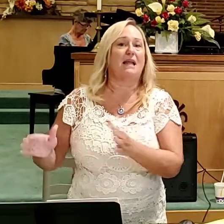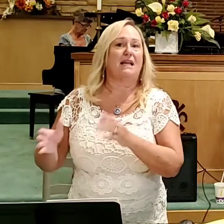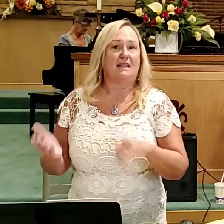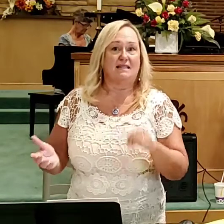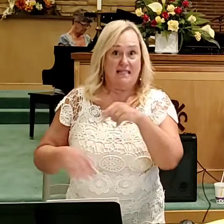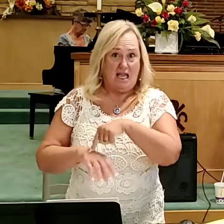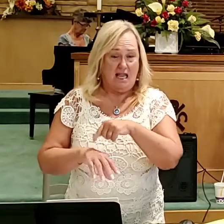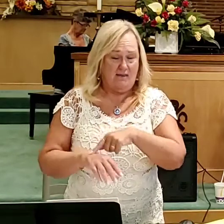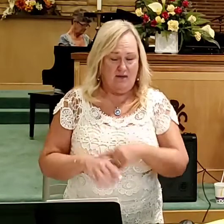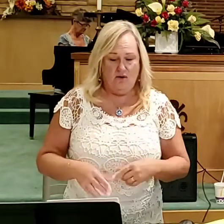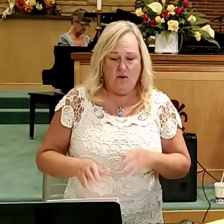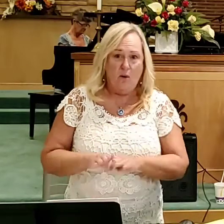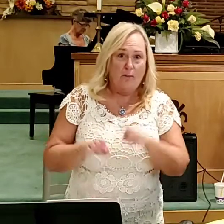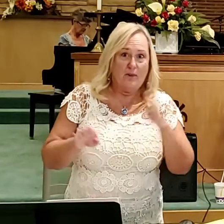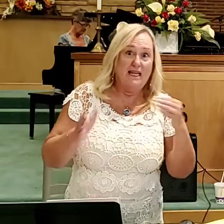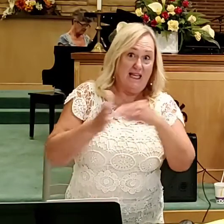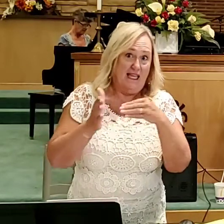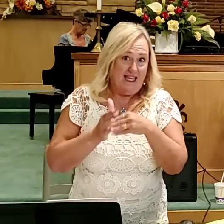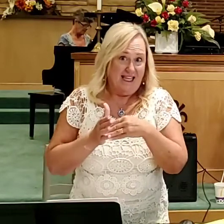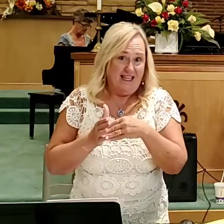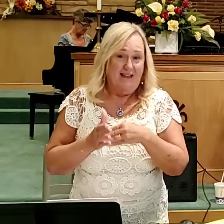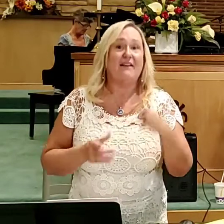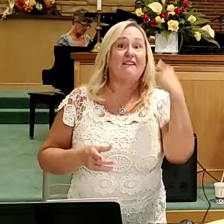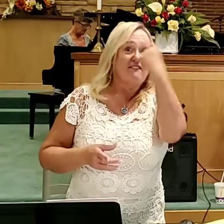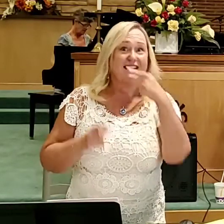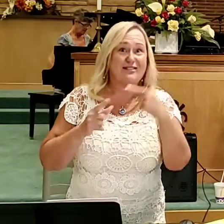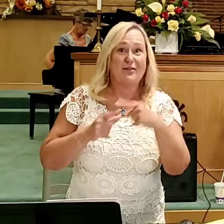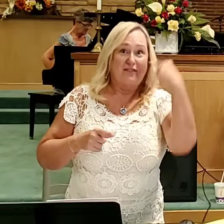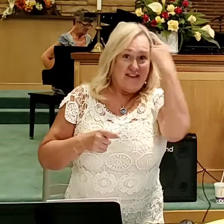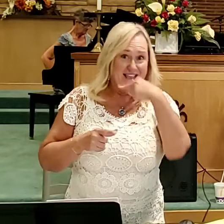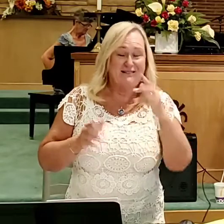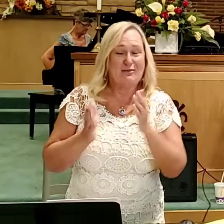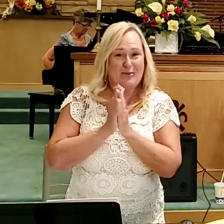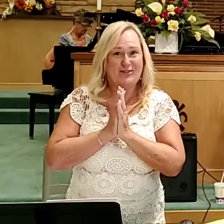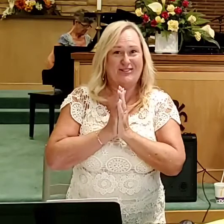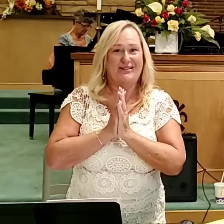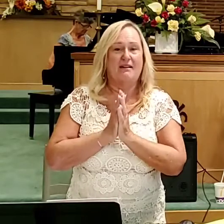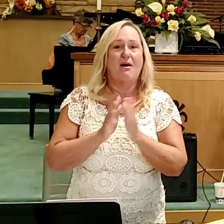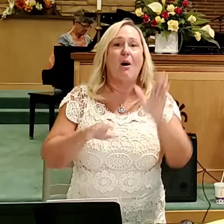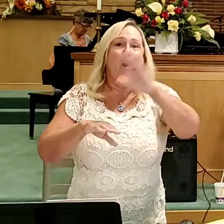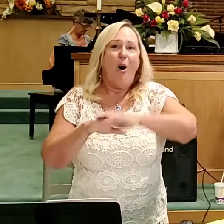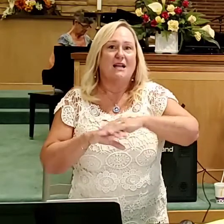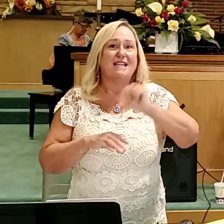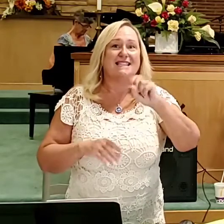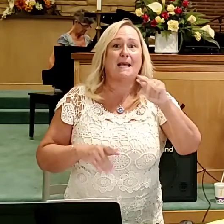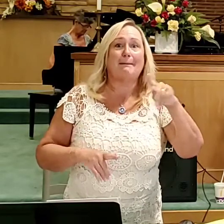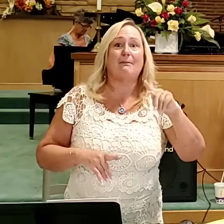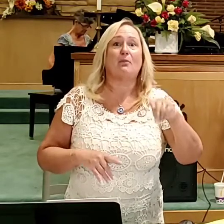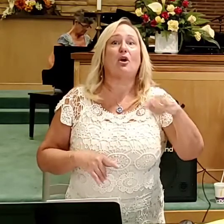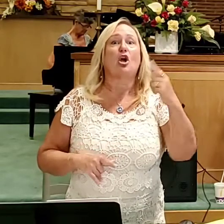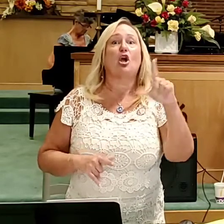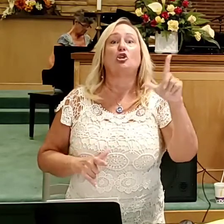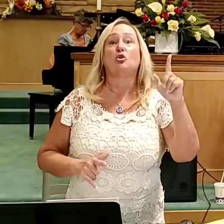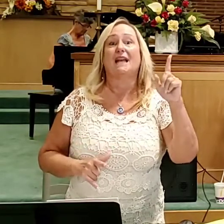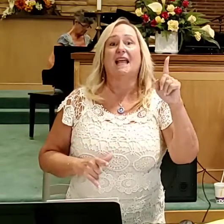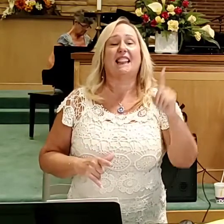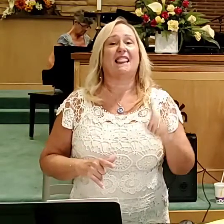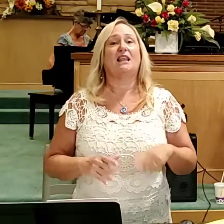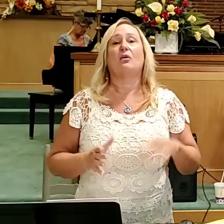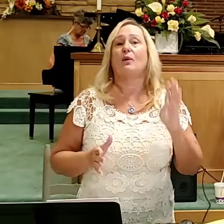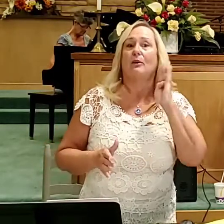time to reopen to face-to-face worship on September 20th, we will